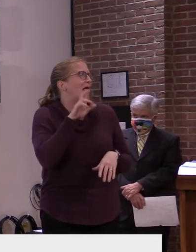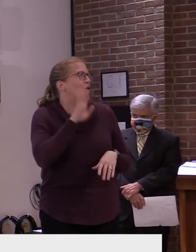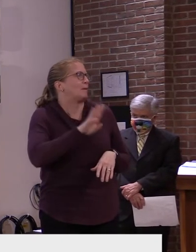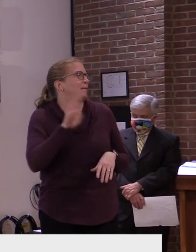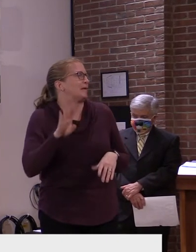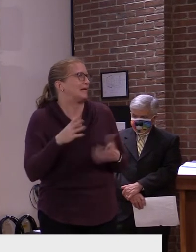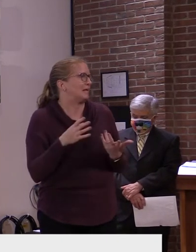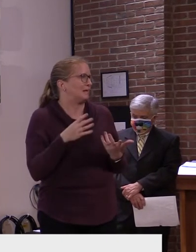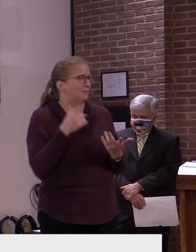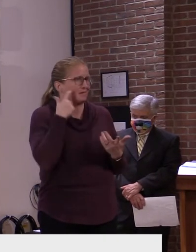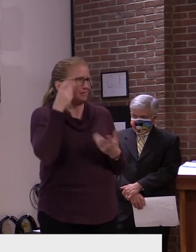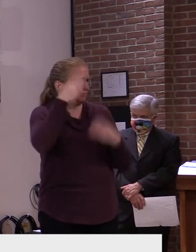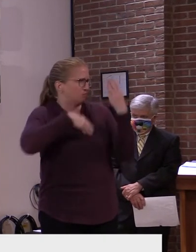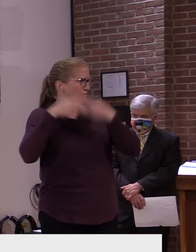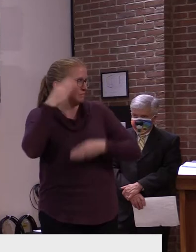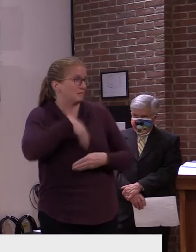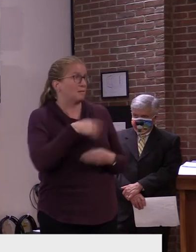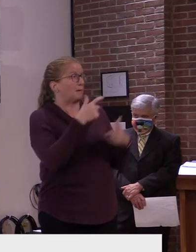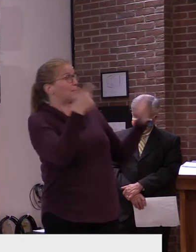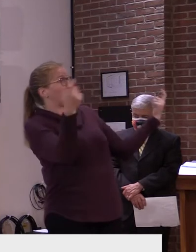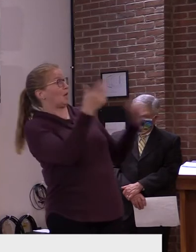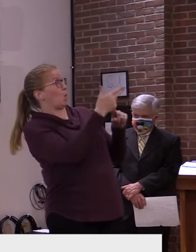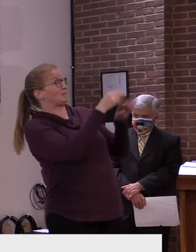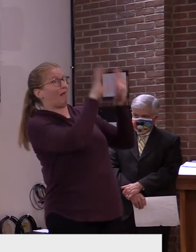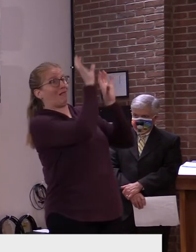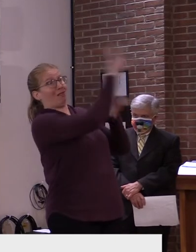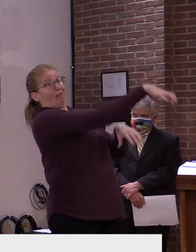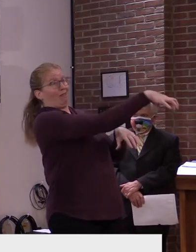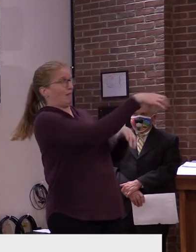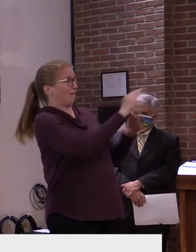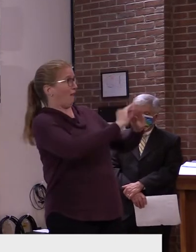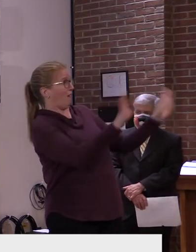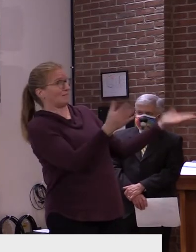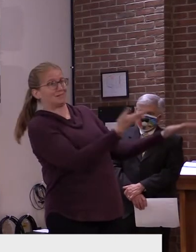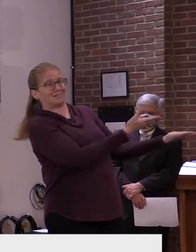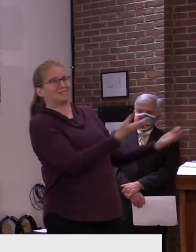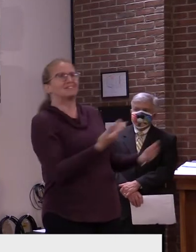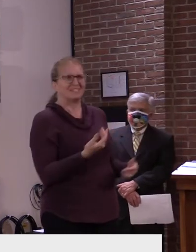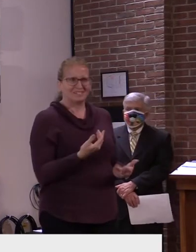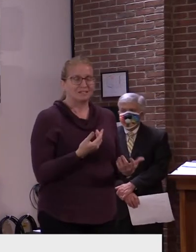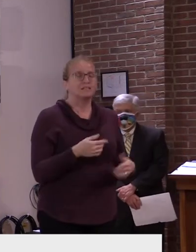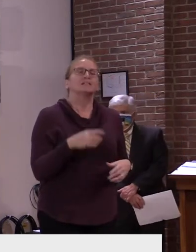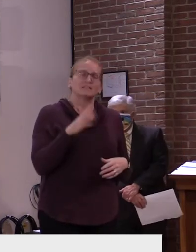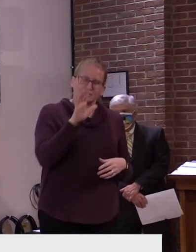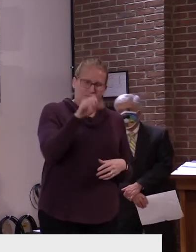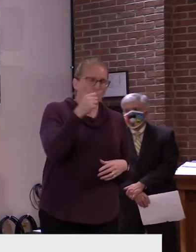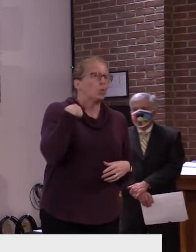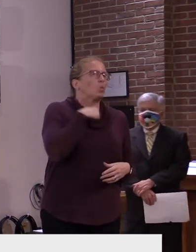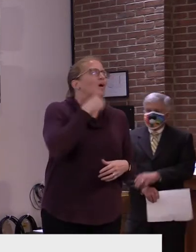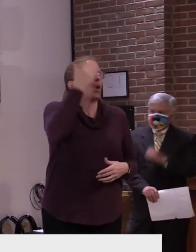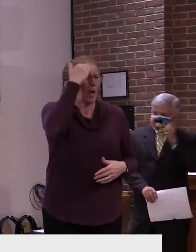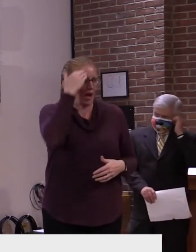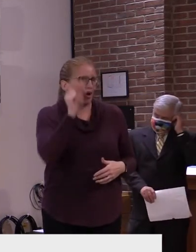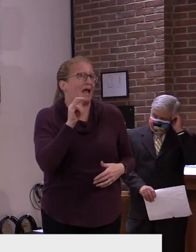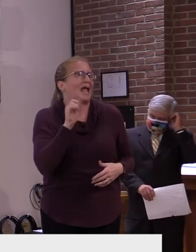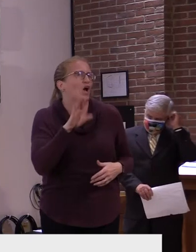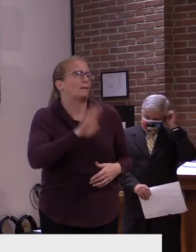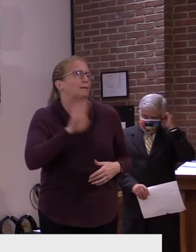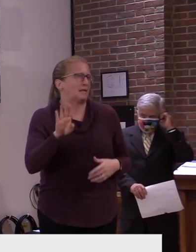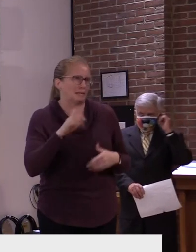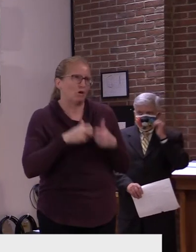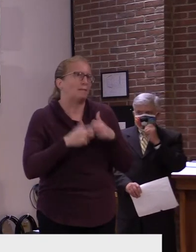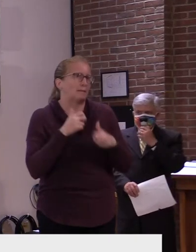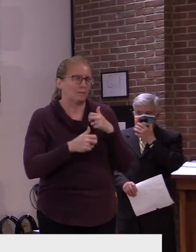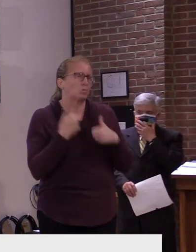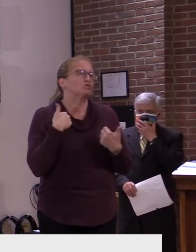anyway, those are my two questions. Yeah, we're aware of the B&B, Airbnbs, and we're trying to get a handle on that as well. But as you stated,